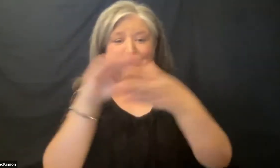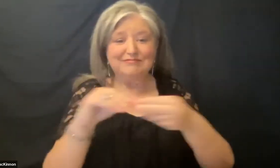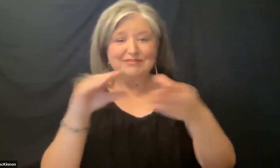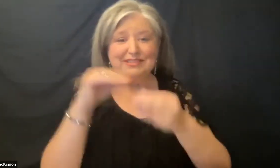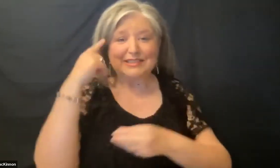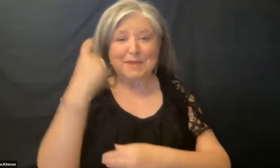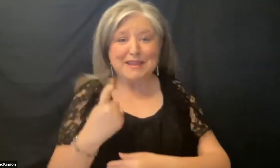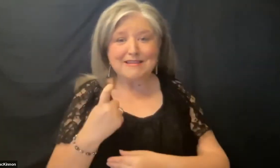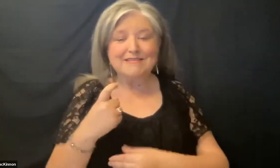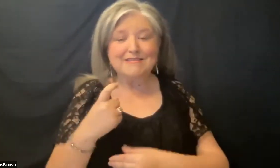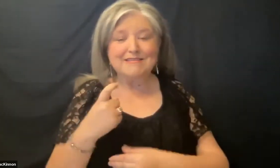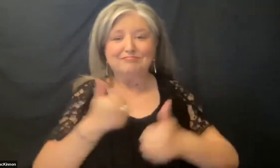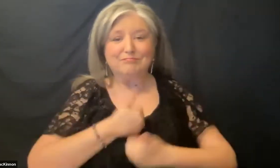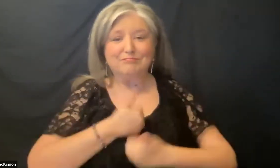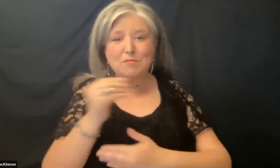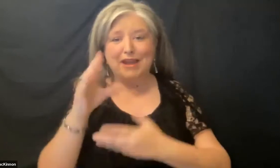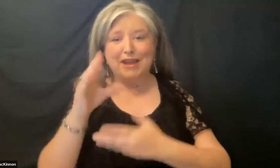Wow, that was incredible storytelling, Tamyka.